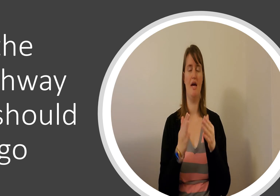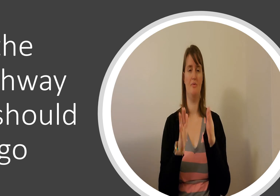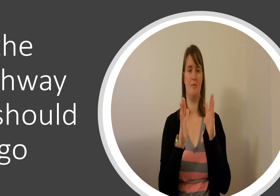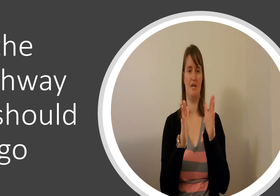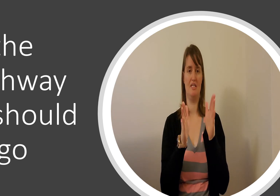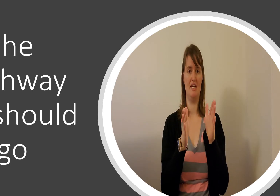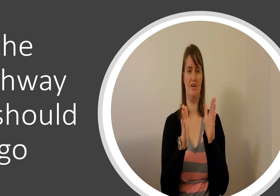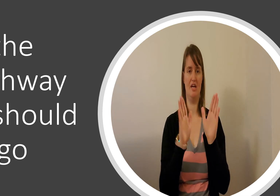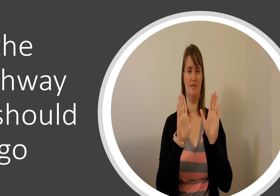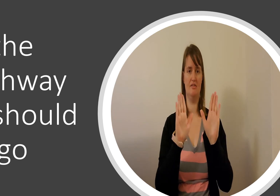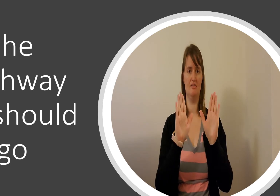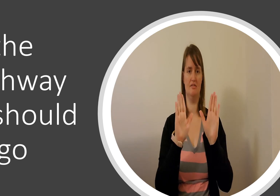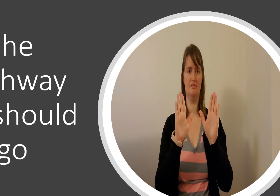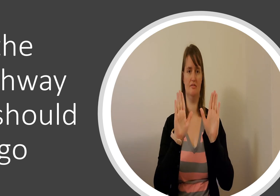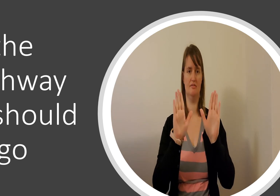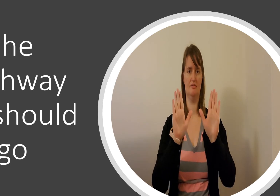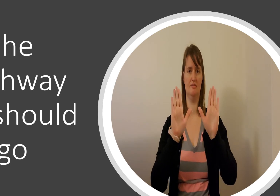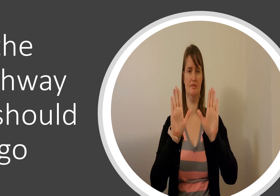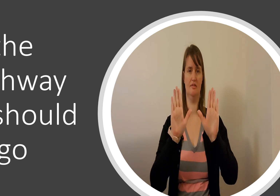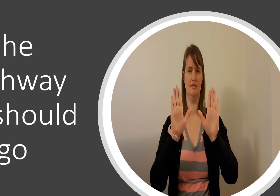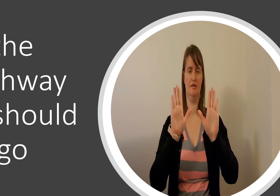Now pathway, we're going to take our hands